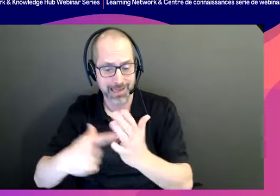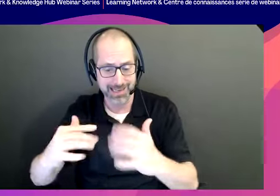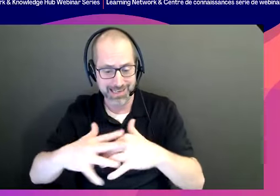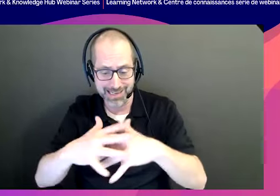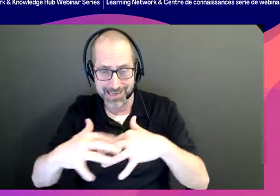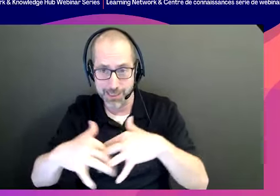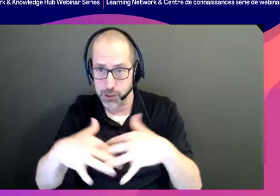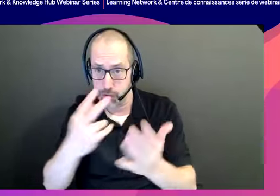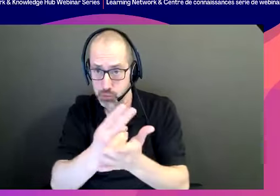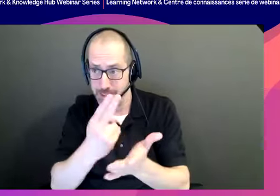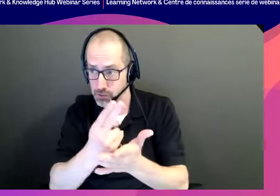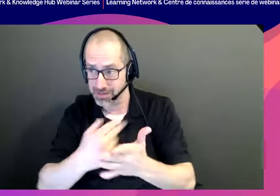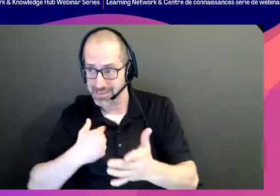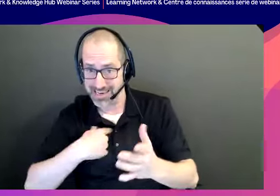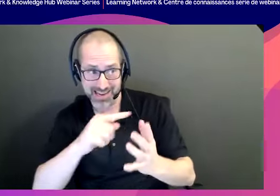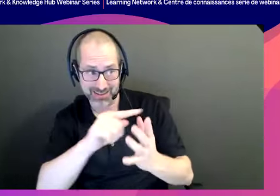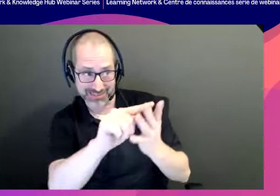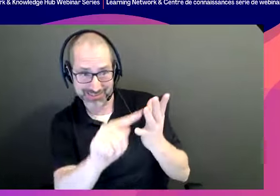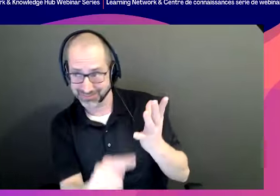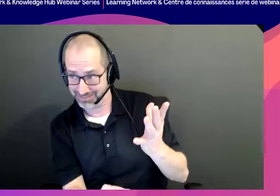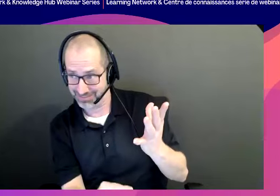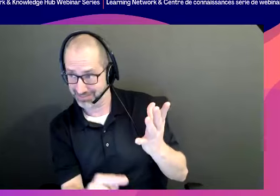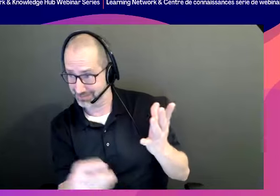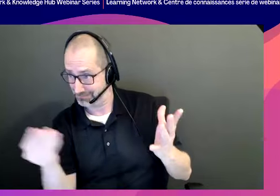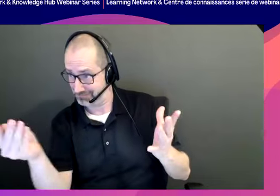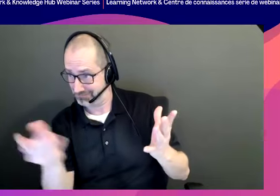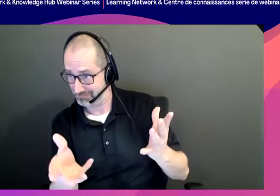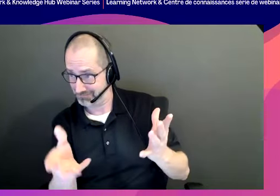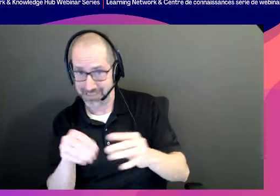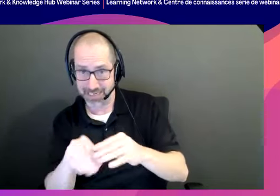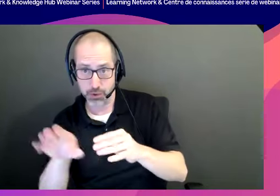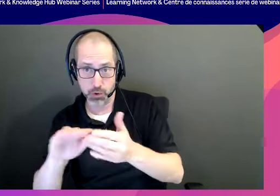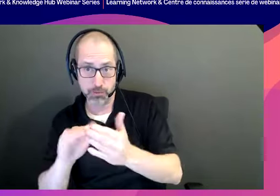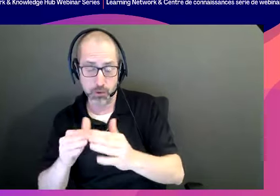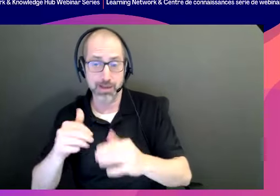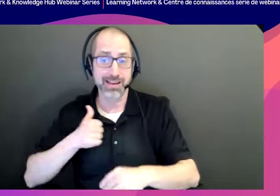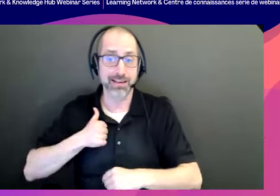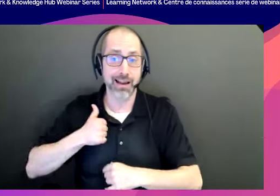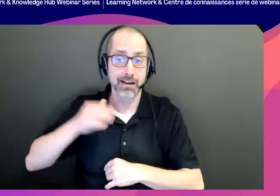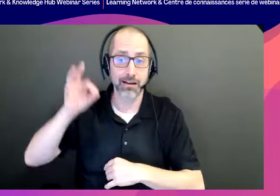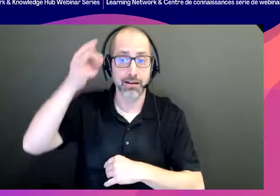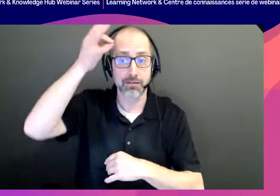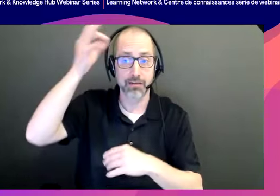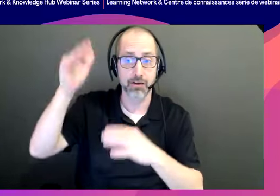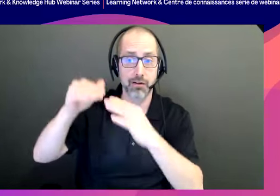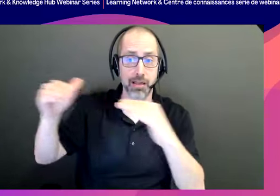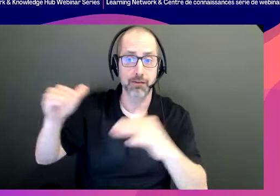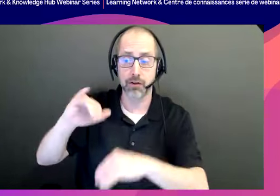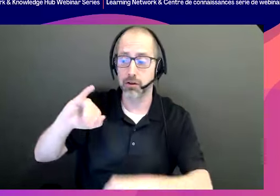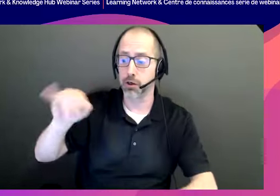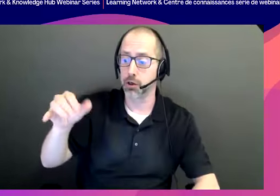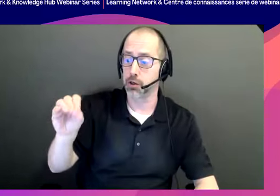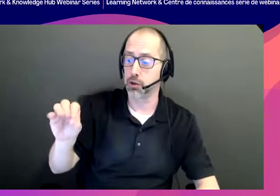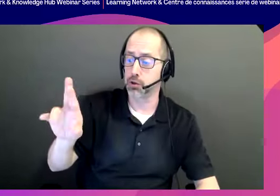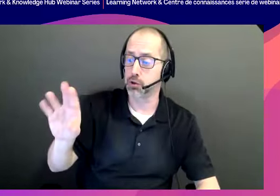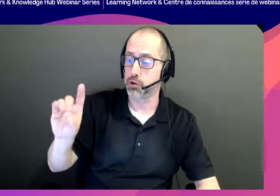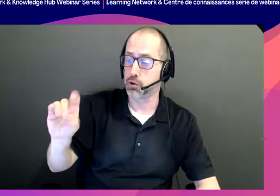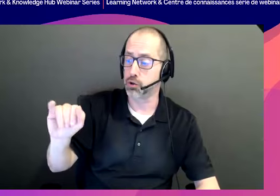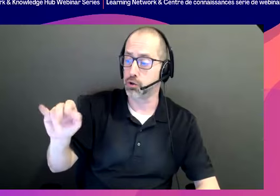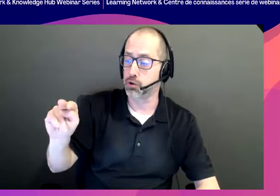may be available in her community. In Canada, on a federal level, we have Jordan's Principle, which is a program where she